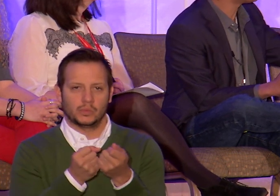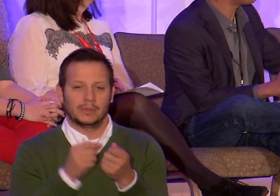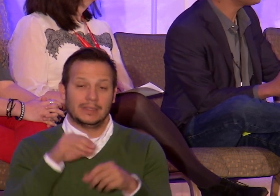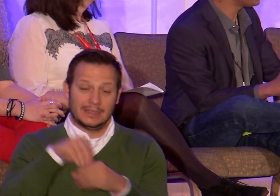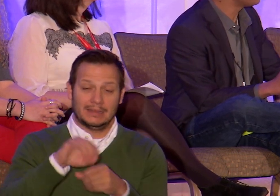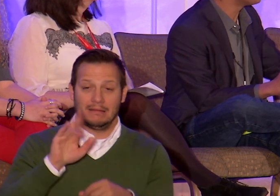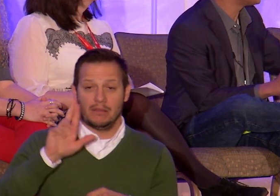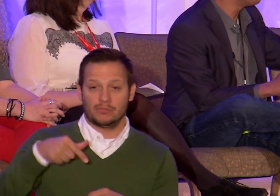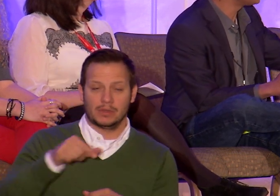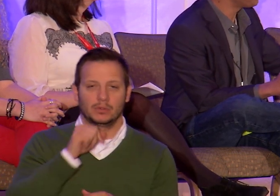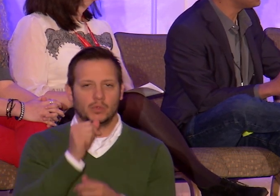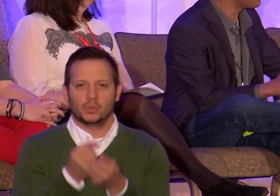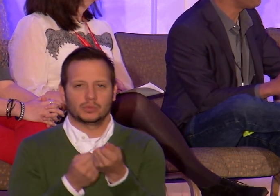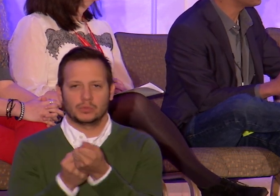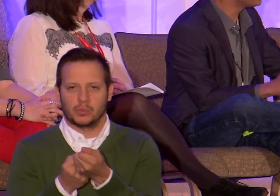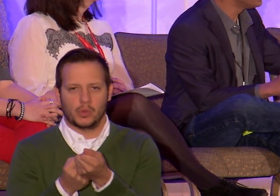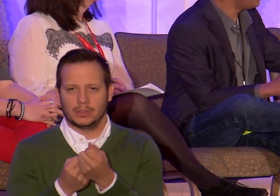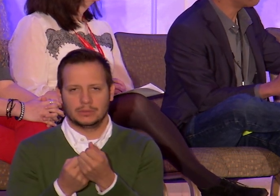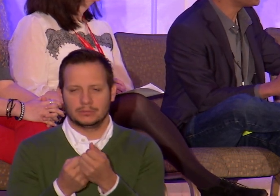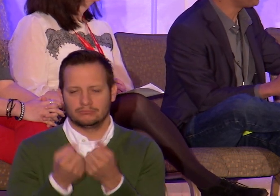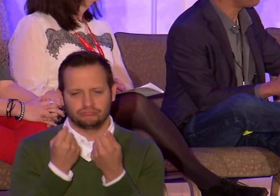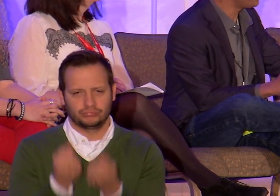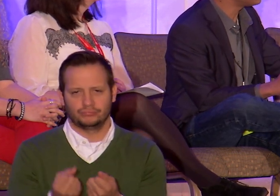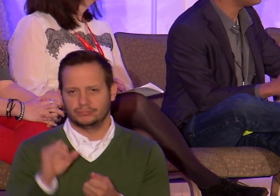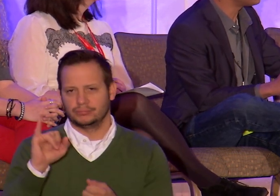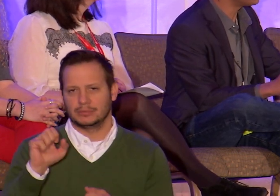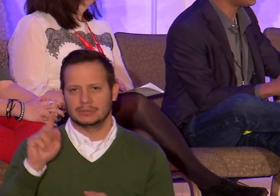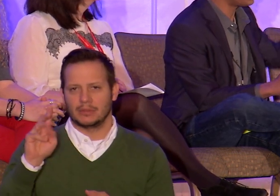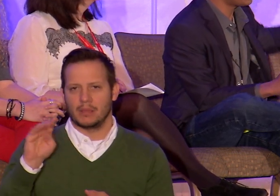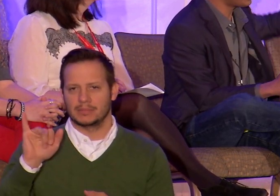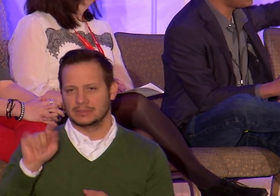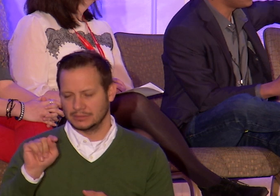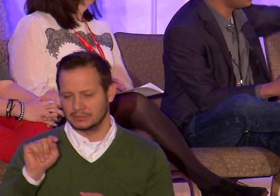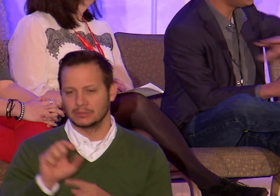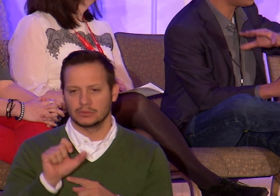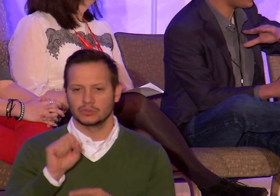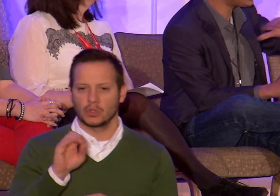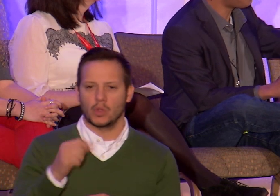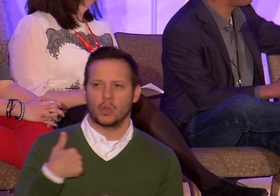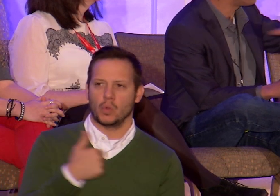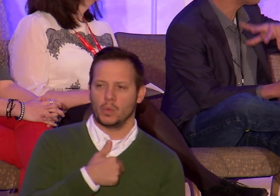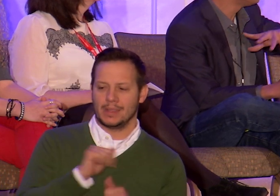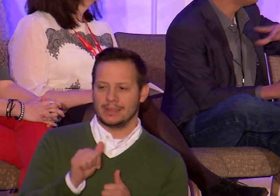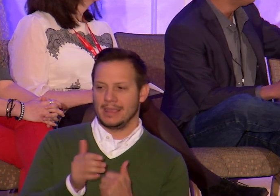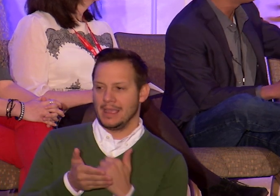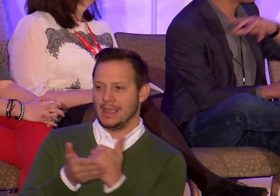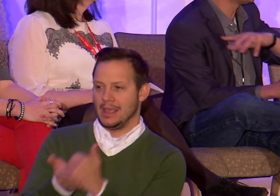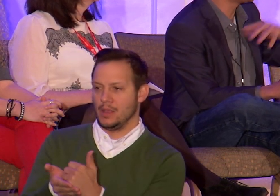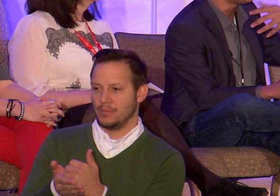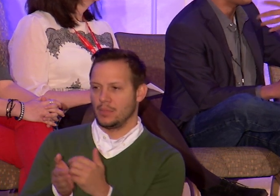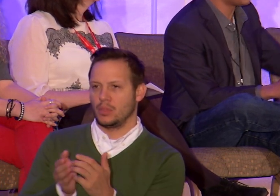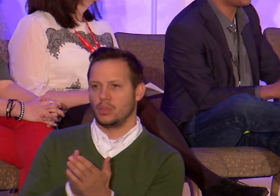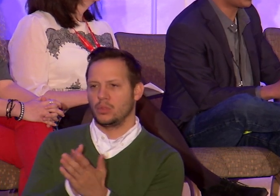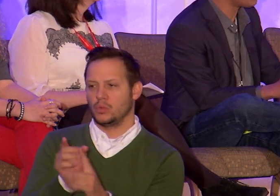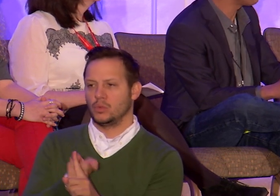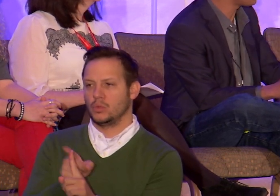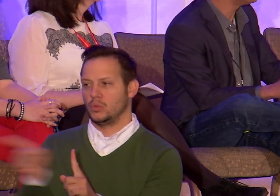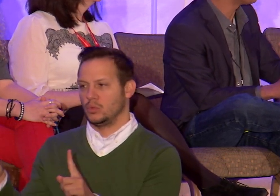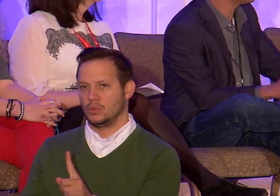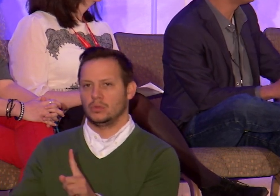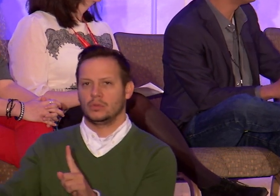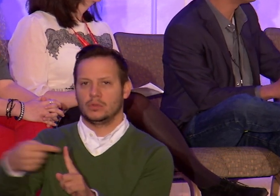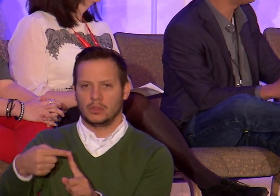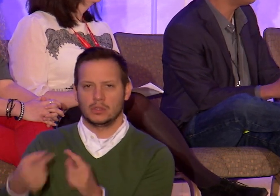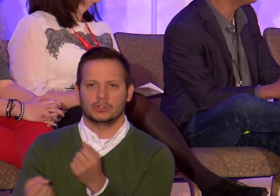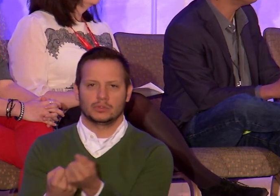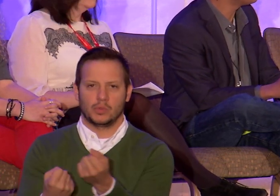of them support secularism, most of them support a freedom of thought, et cetera, et cetera. So you can do indirect support into groups that align with our values